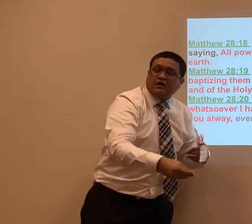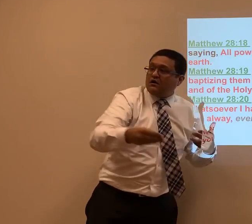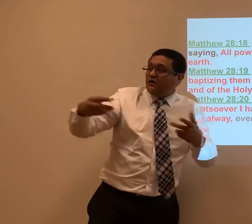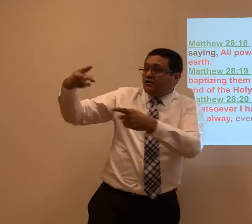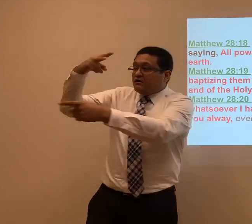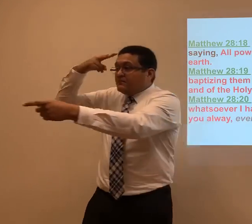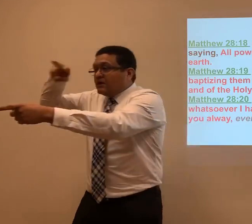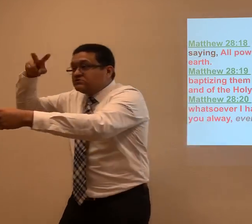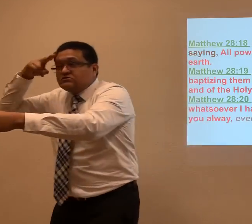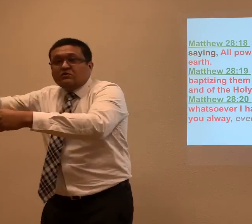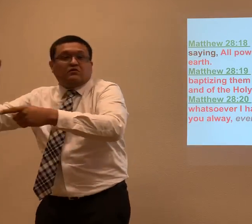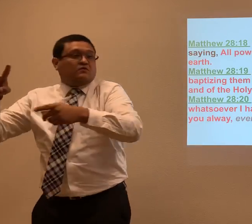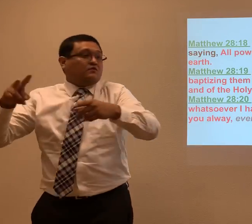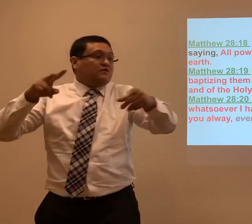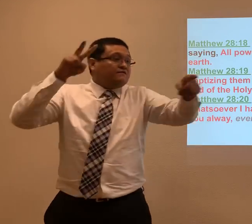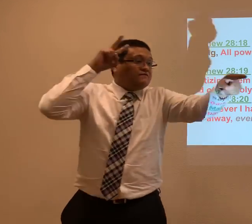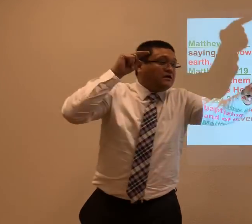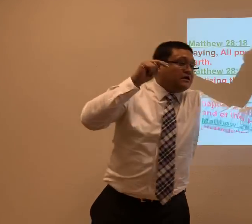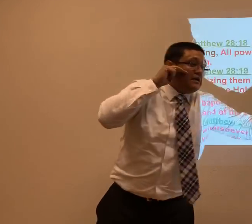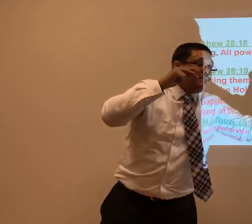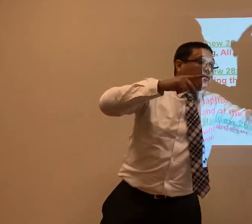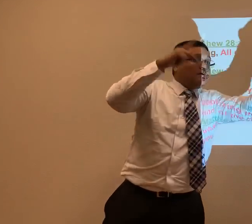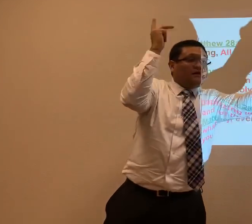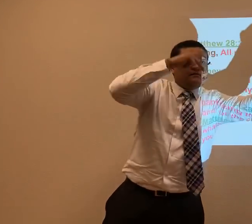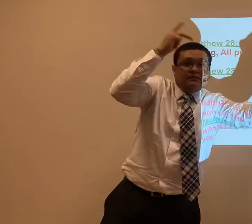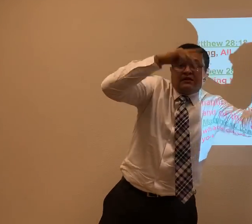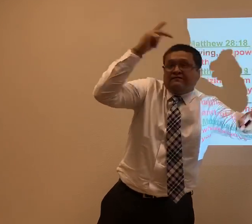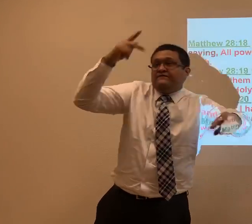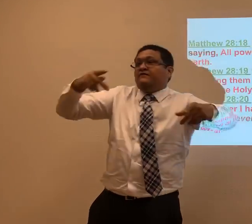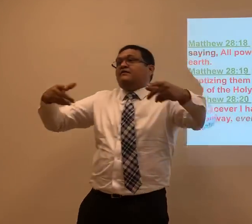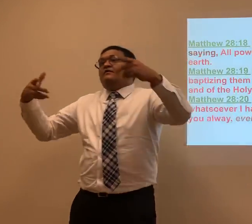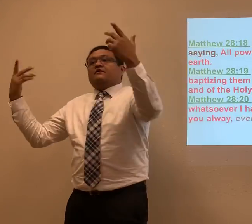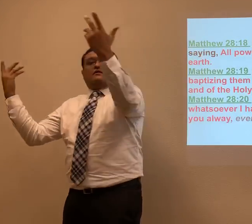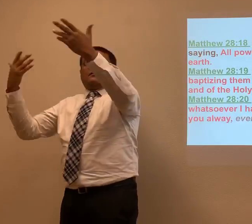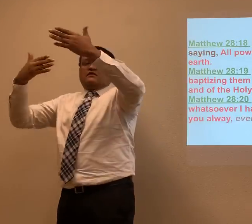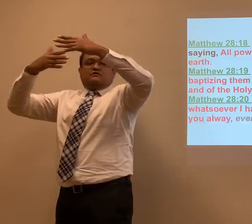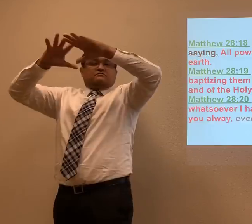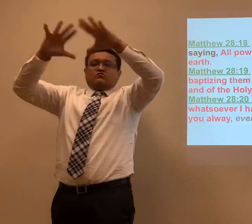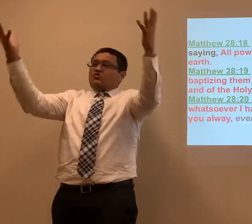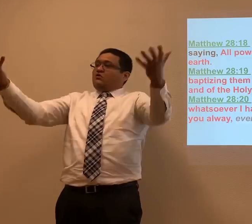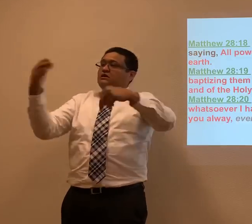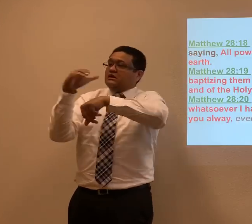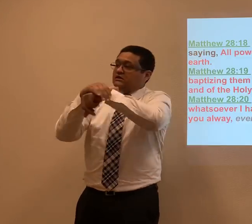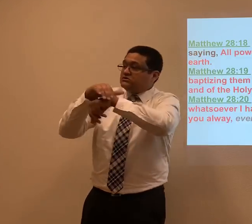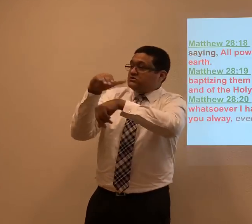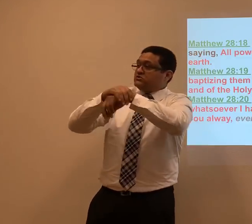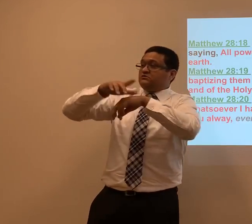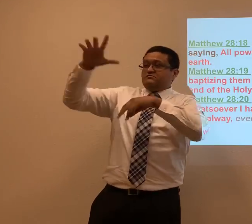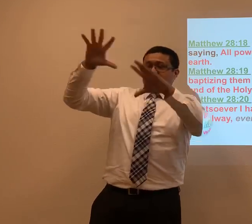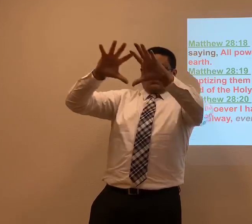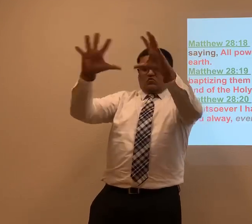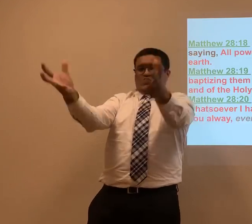In Africa, in Mexico, in Vietnam, in the Philippines. He said, go throughout the whole